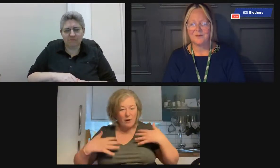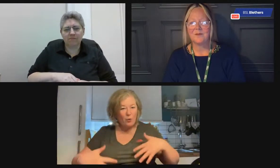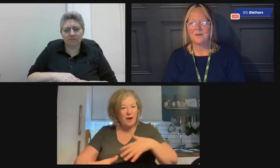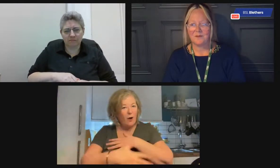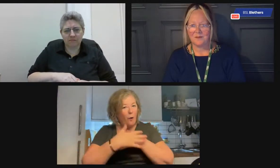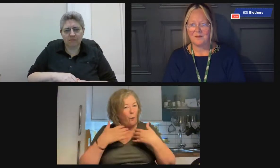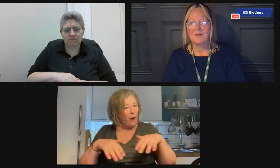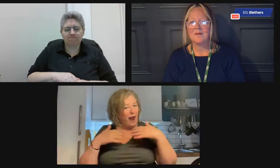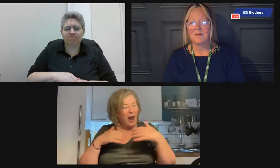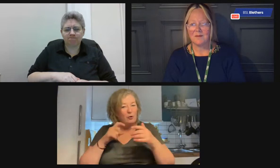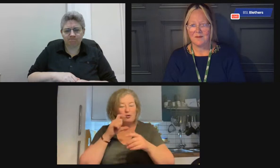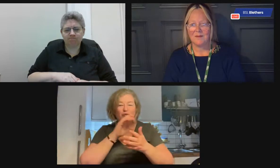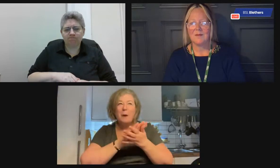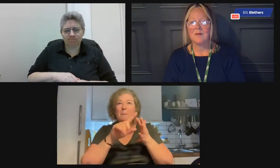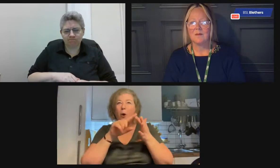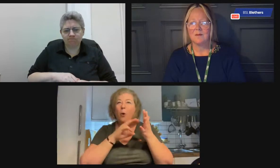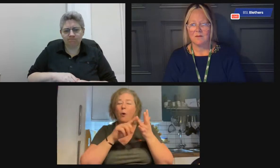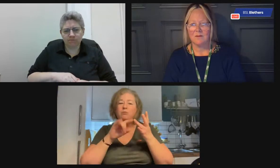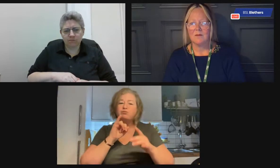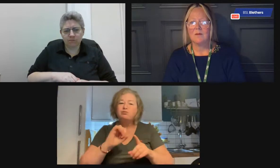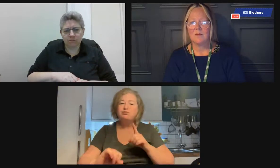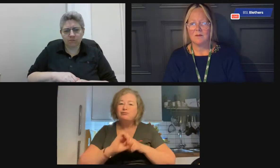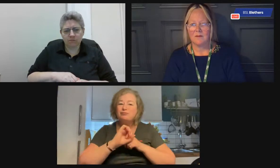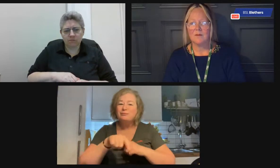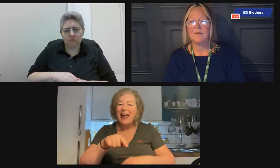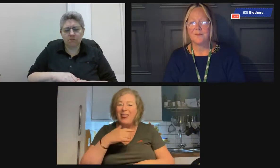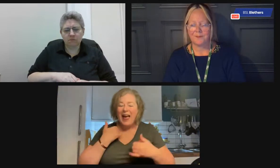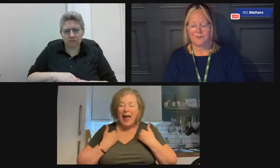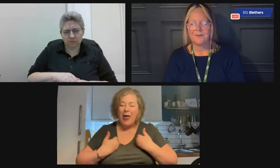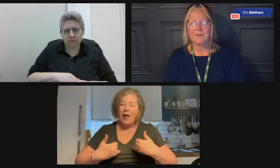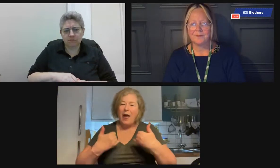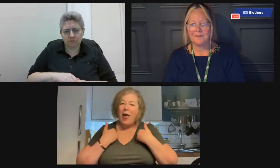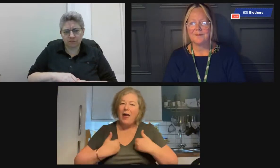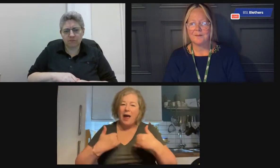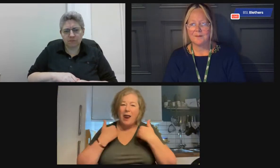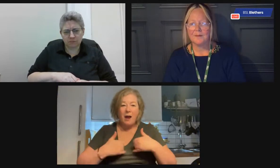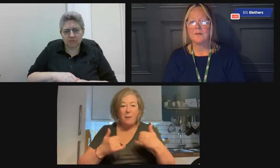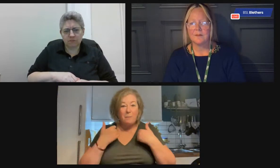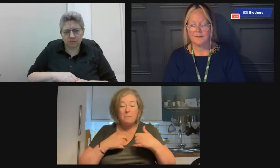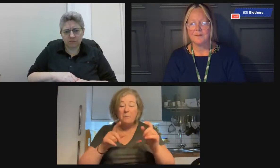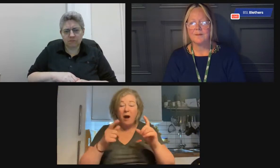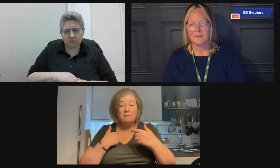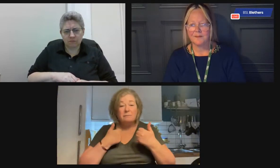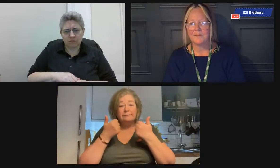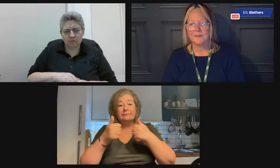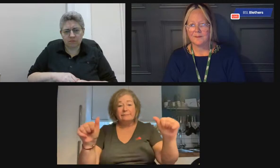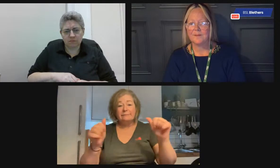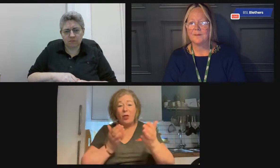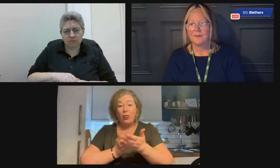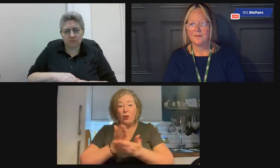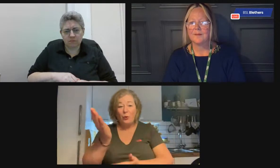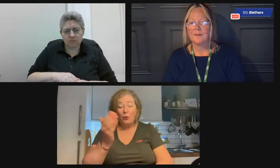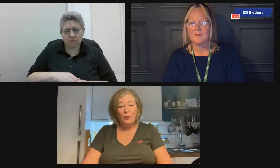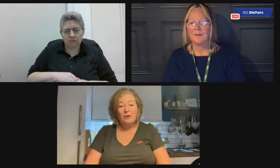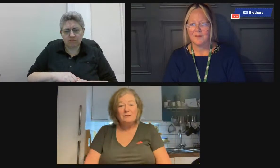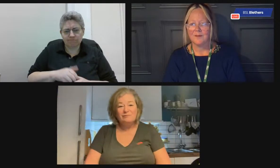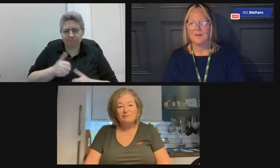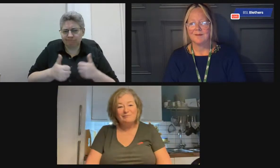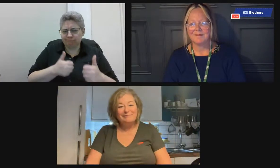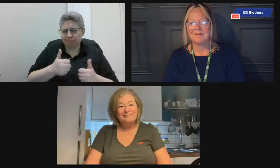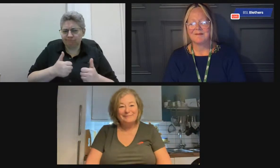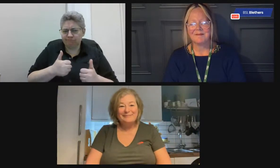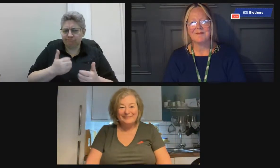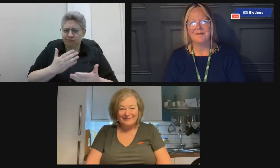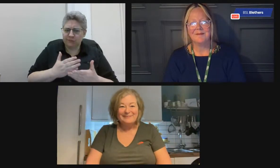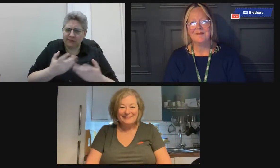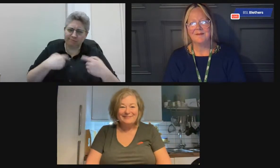you've got no hair at all in any part of your body, the cold hits you, and I was really quite ill, but I